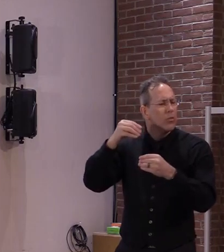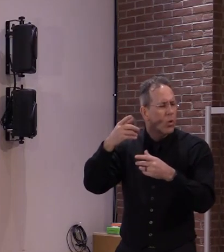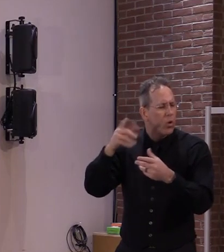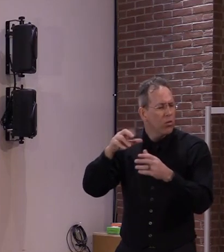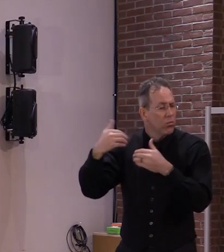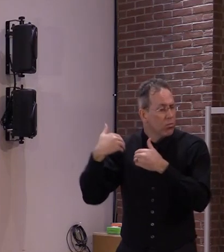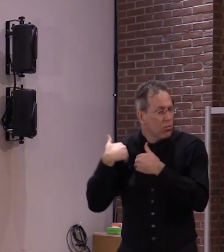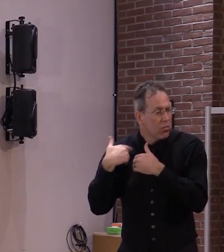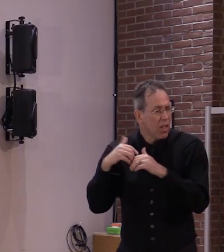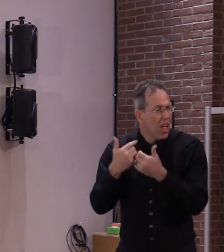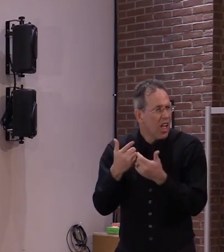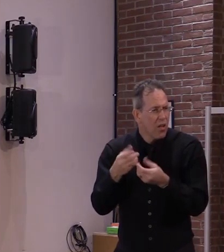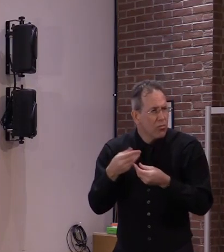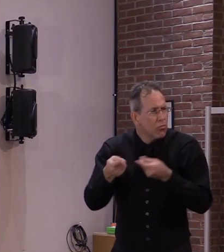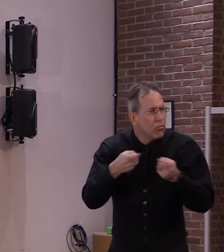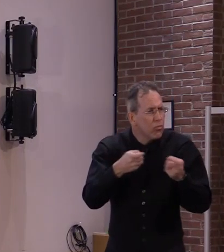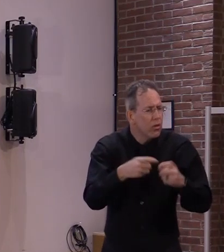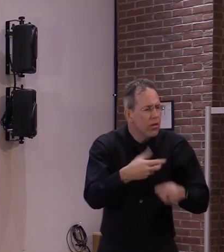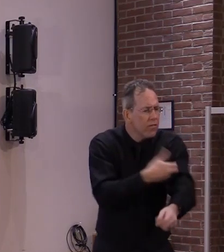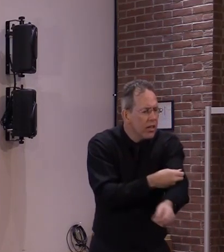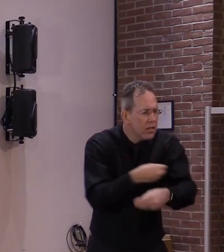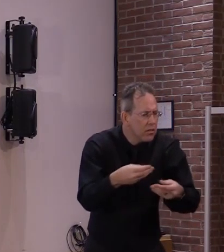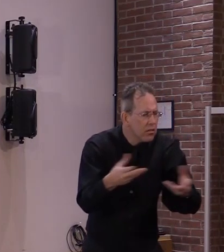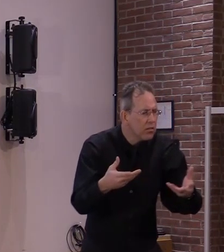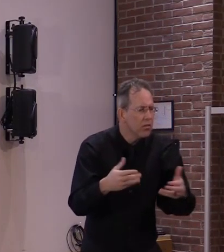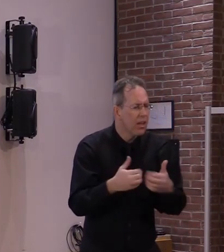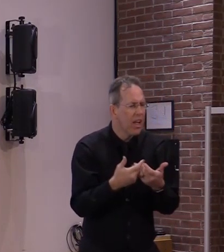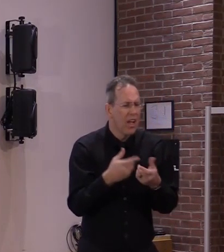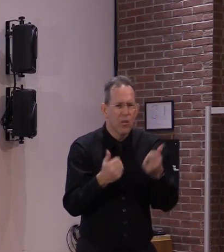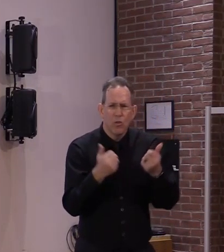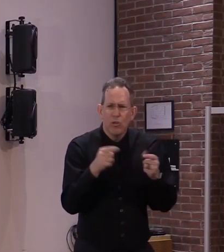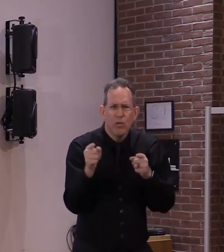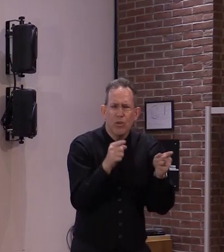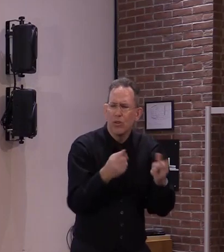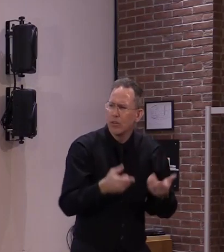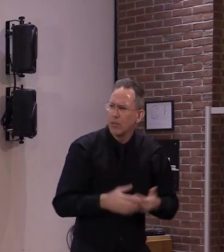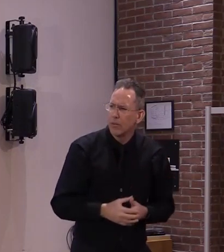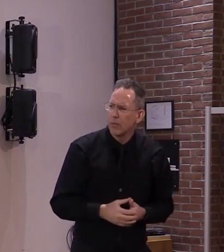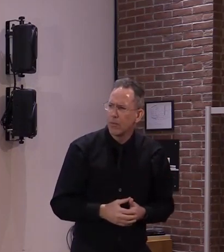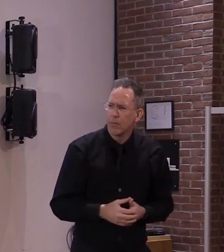is that any place that you can get, go to that moves it in.